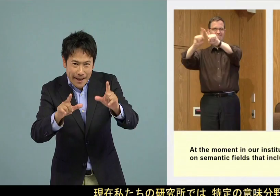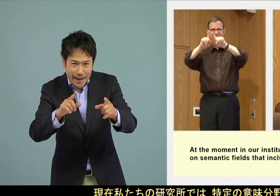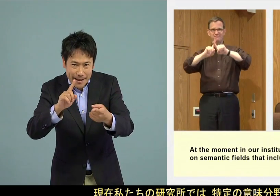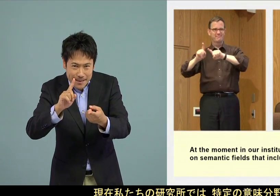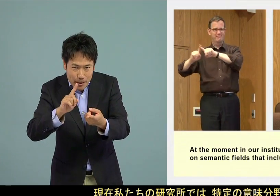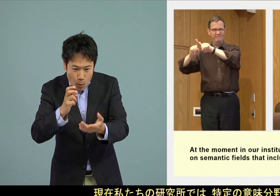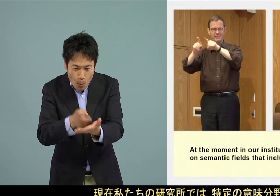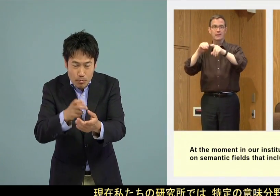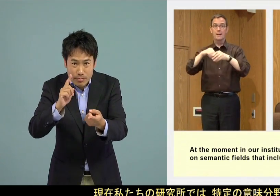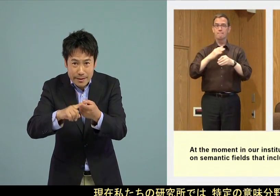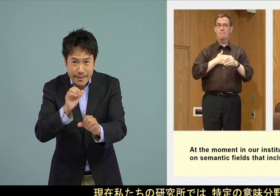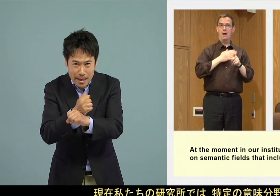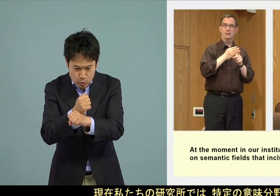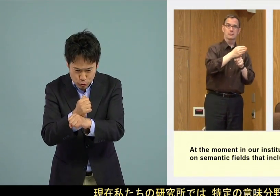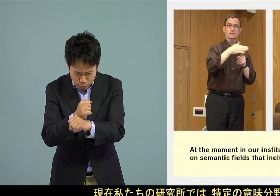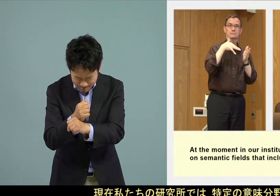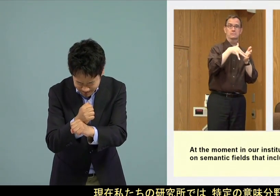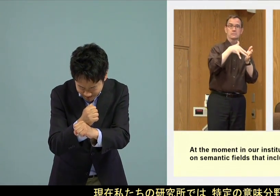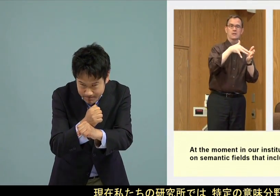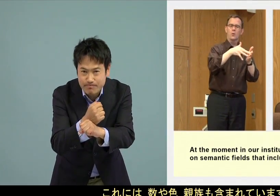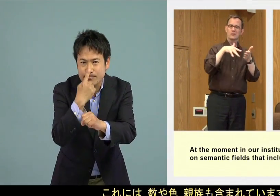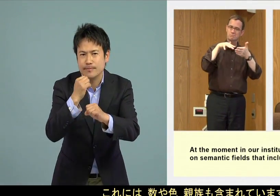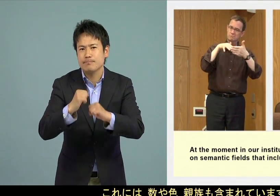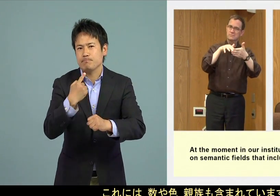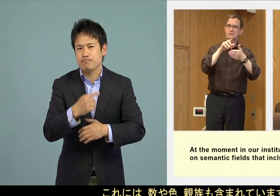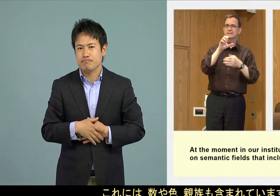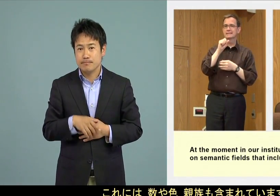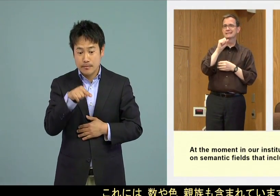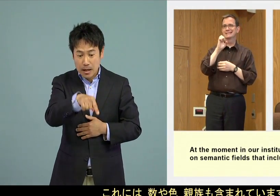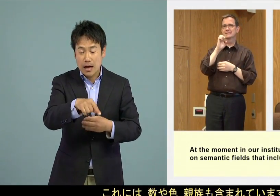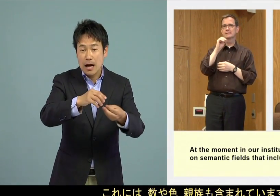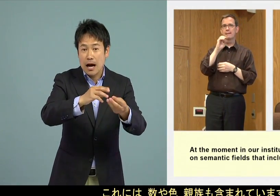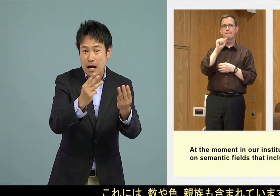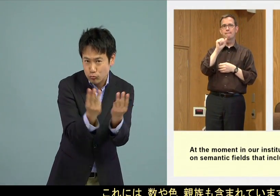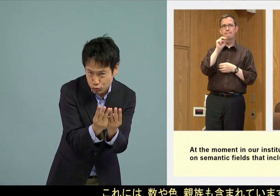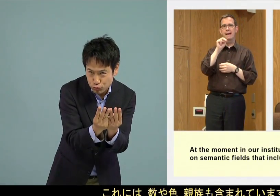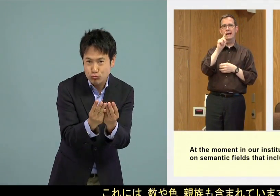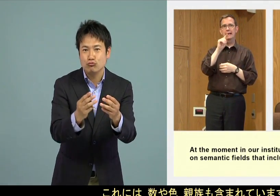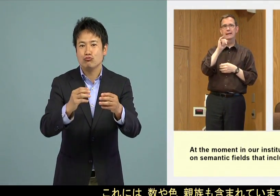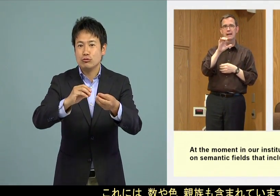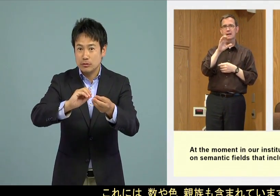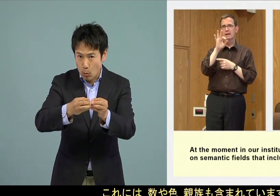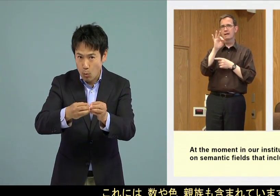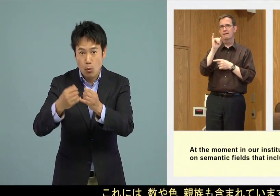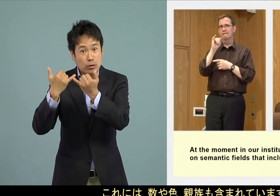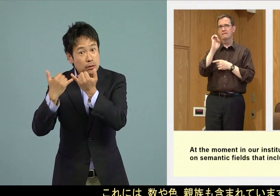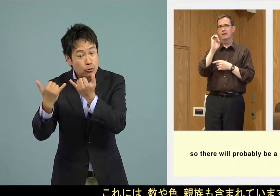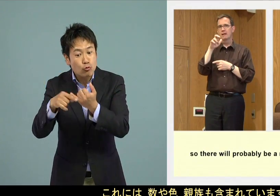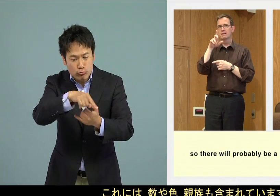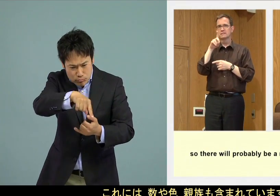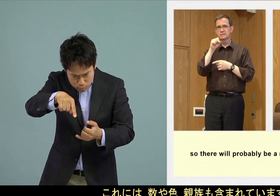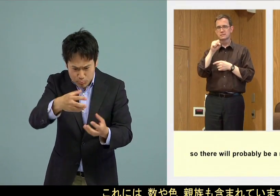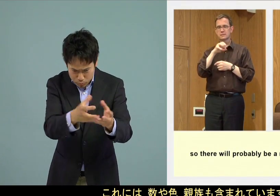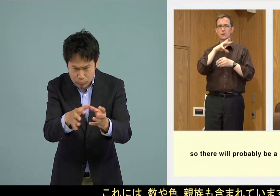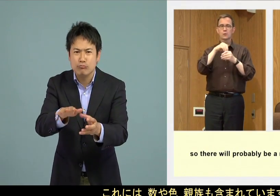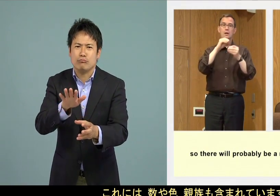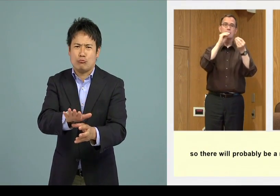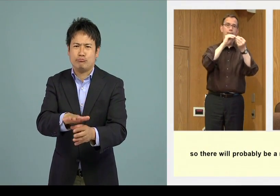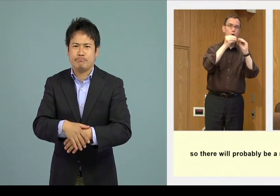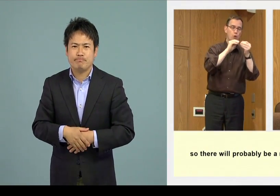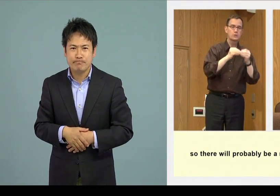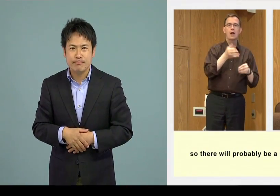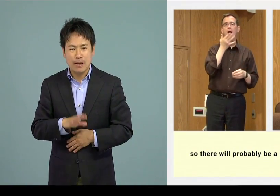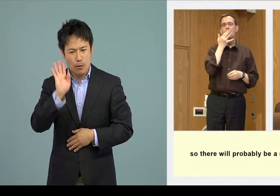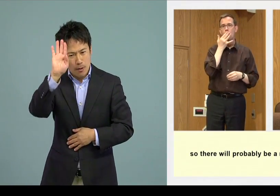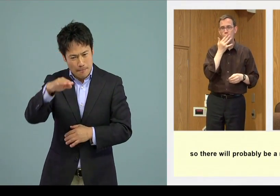big typological study on semantic fields, which includes numbers, colors, and kinship. And so there